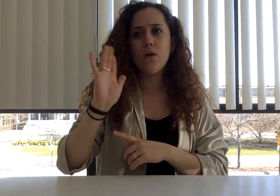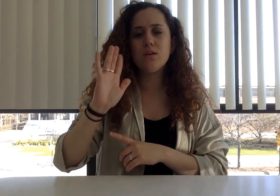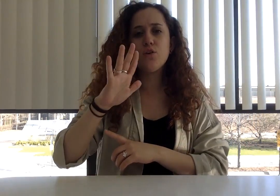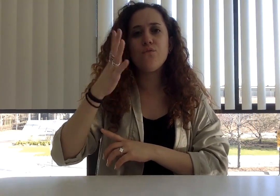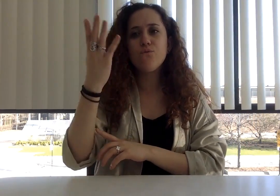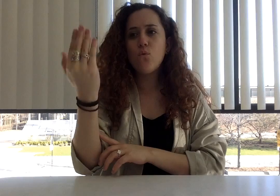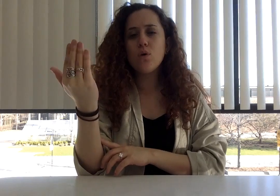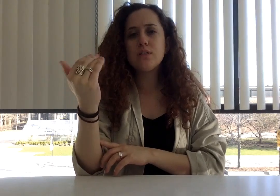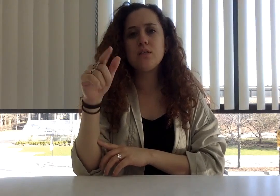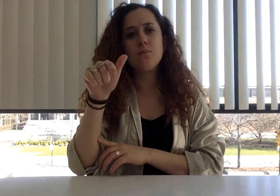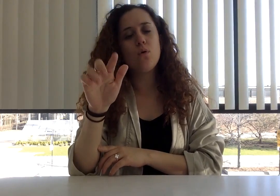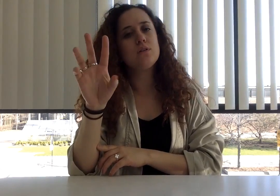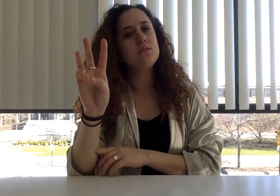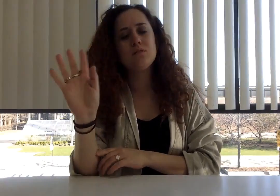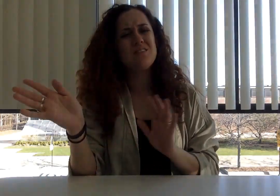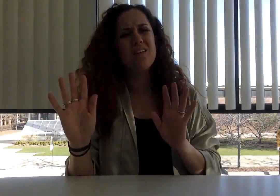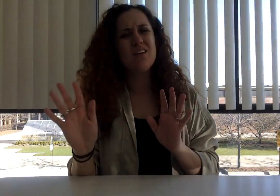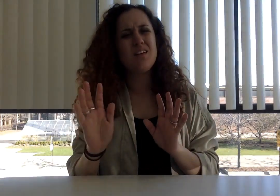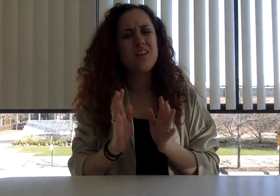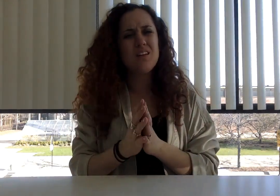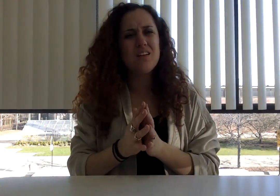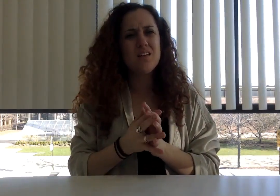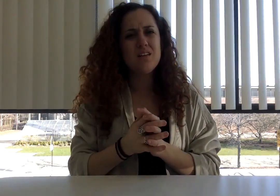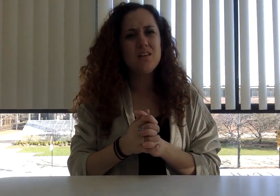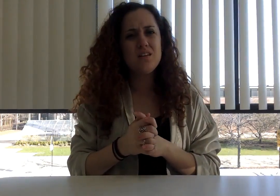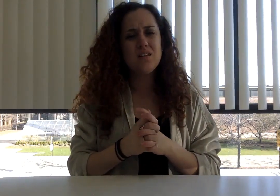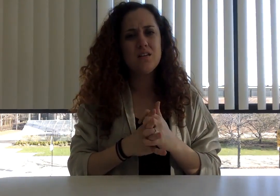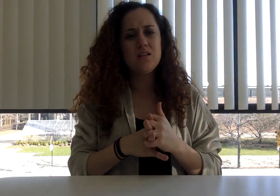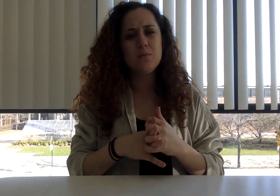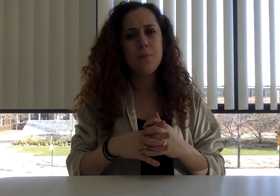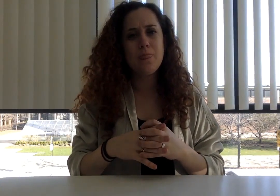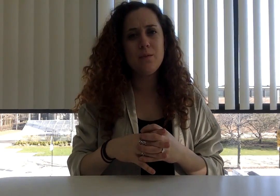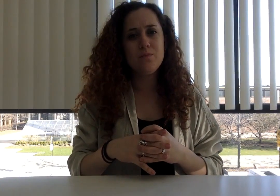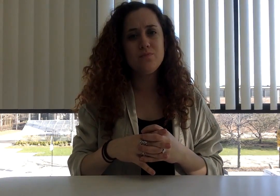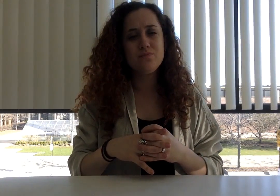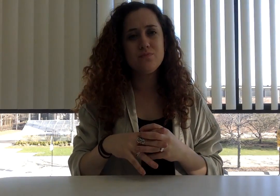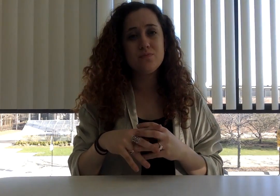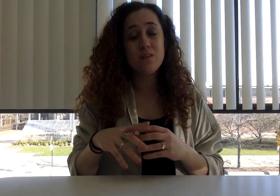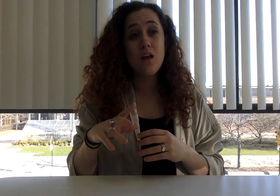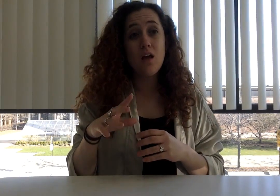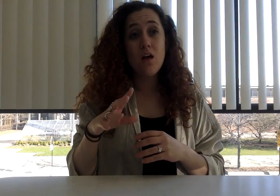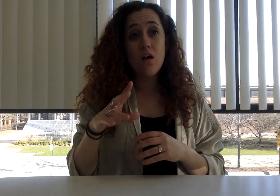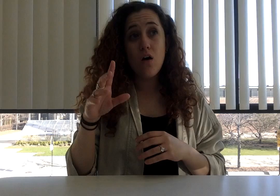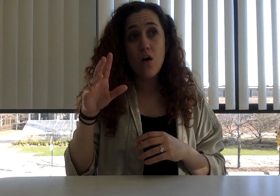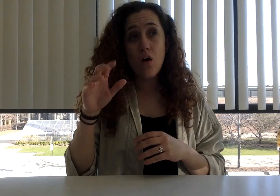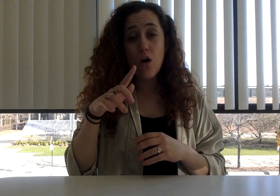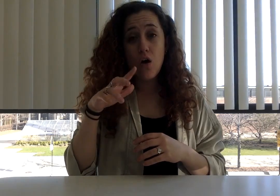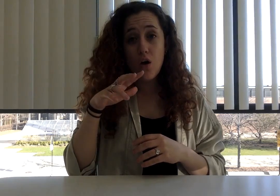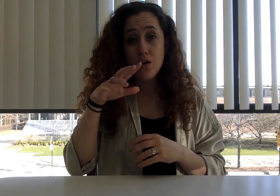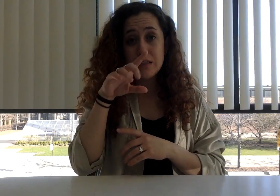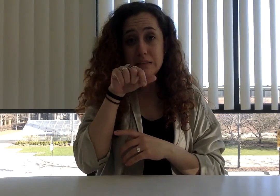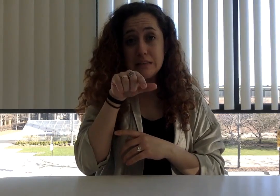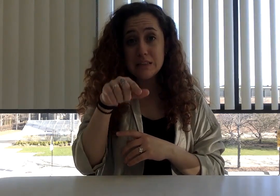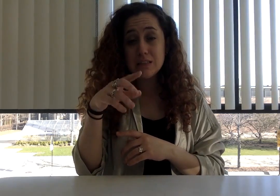kilter. Second thing is, of the decimals I got numbers like 23.5 and